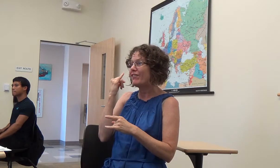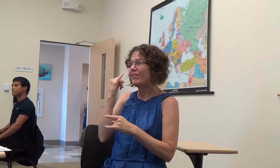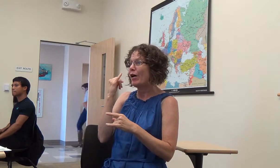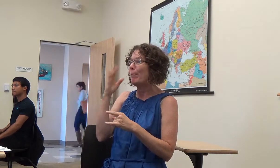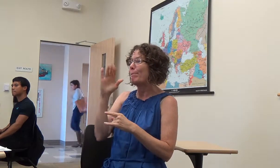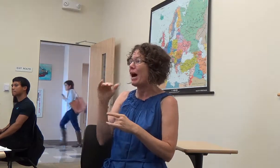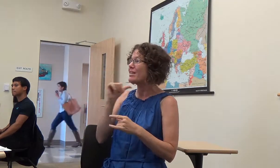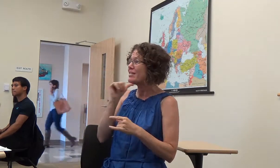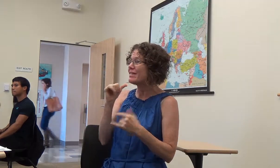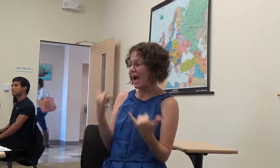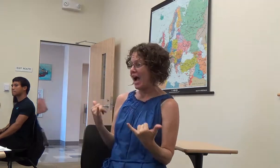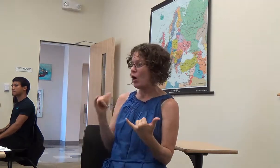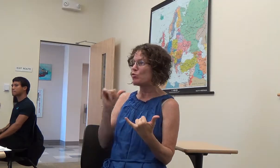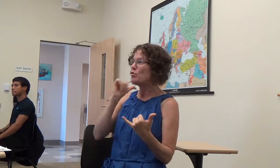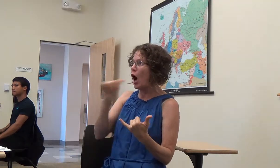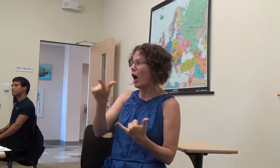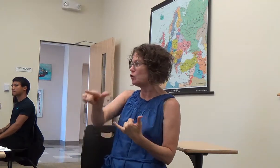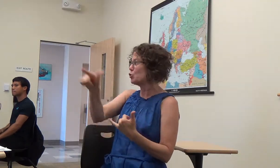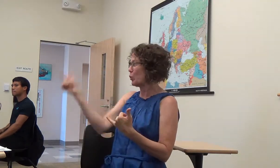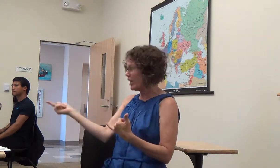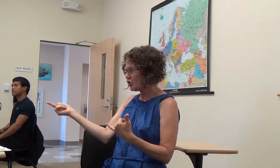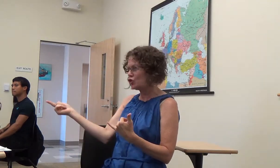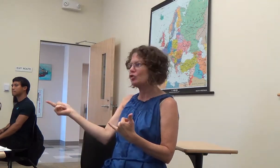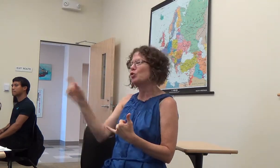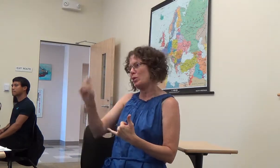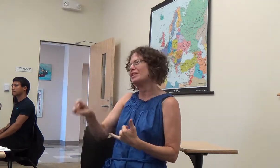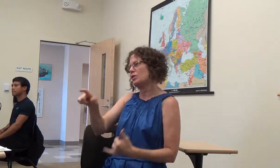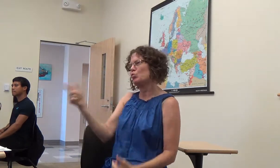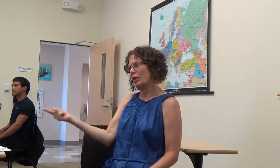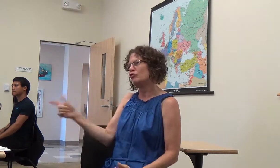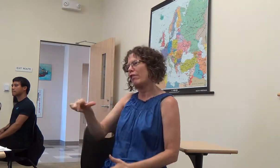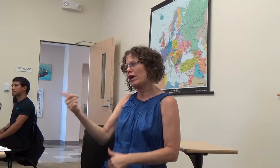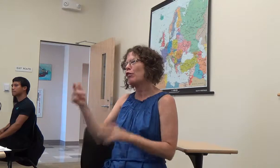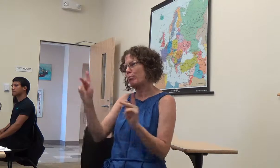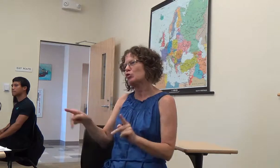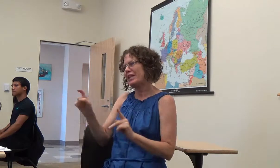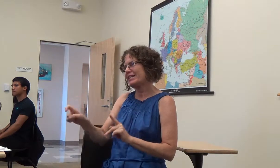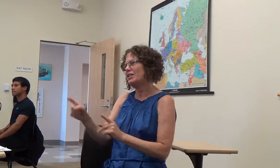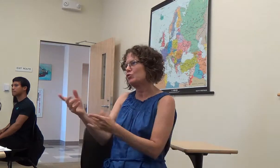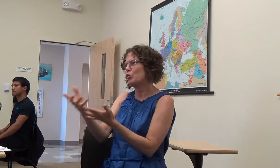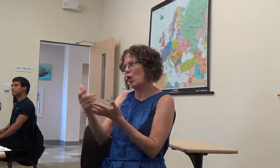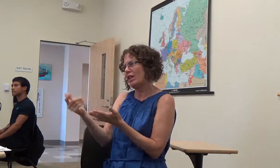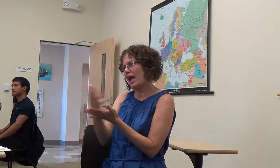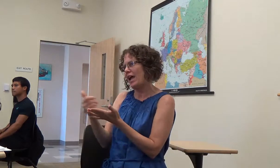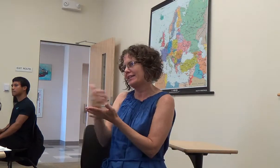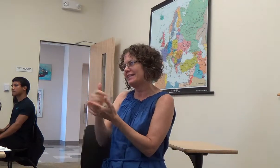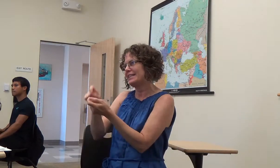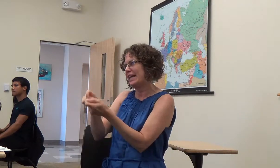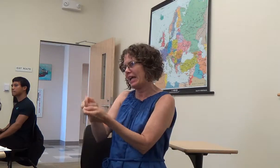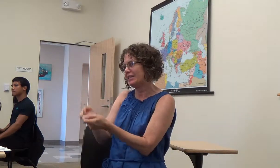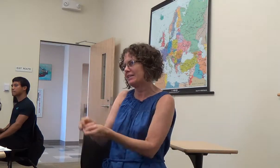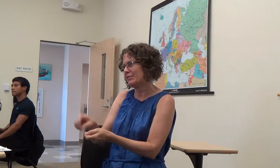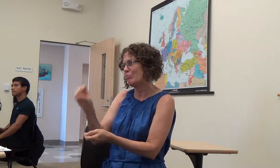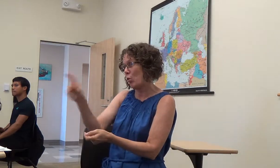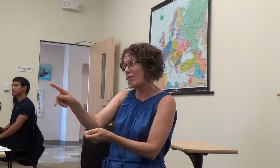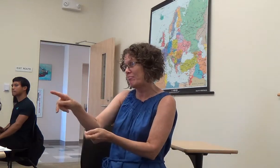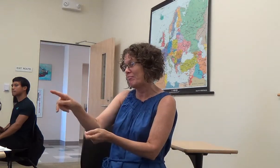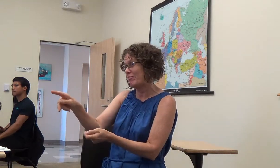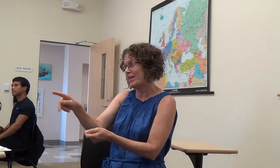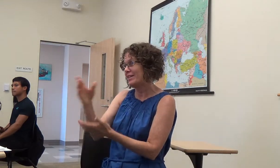stories, okay, you need to switch stories so the other person can get as many details as you're offering, okay? So a couple of people may be still talking about their own